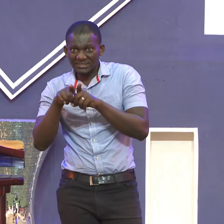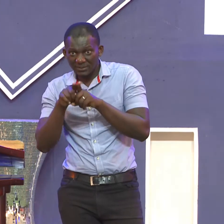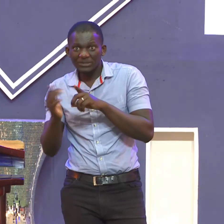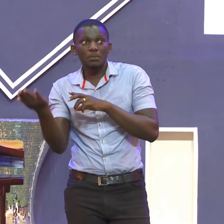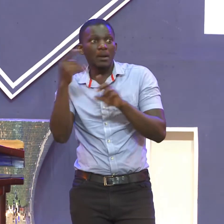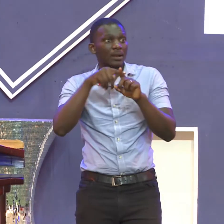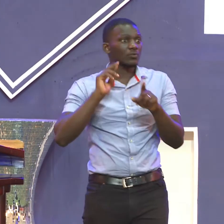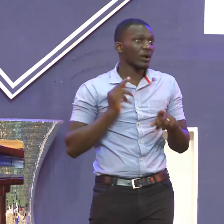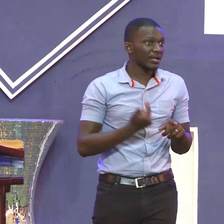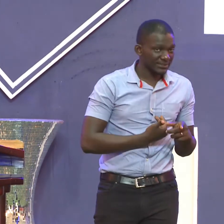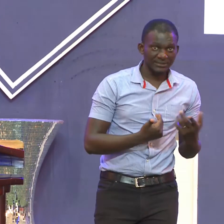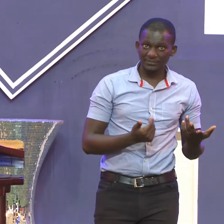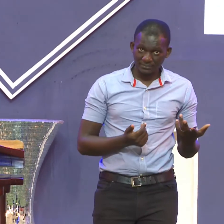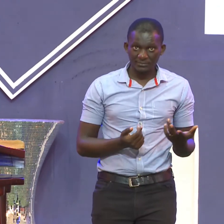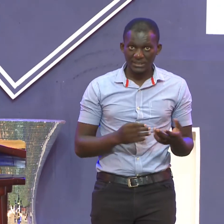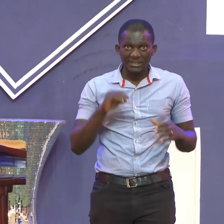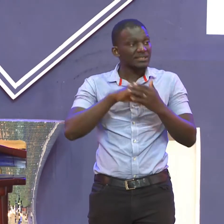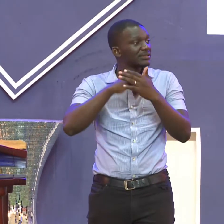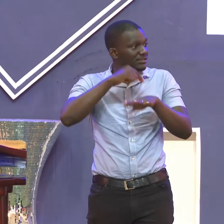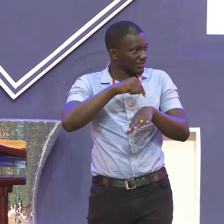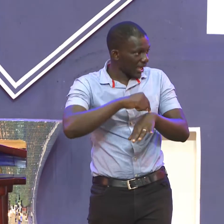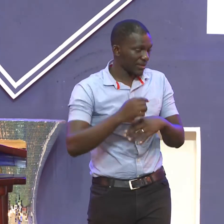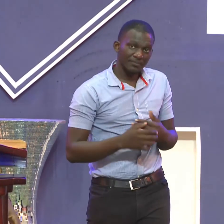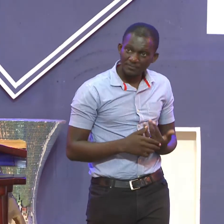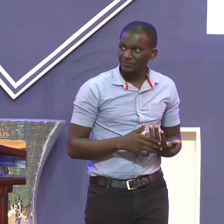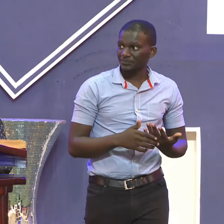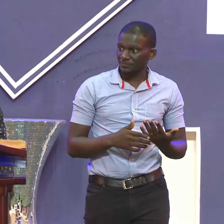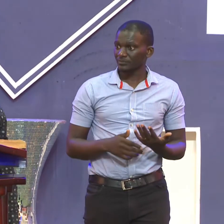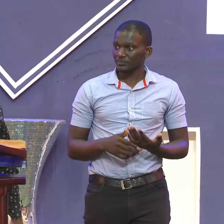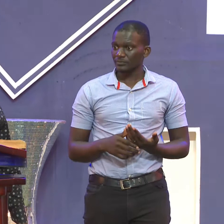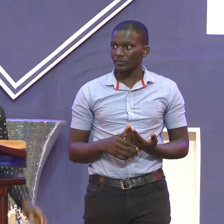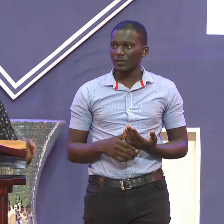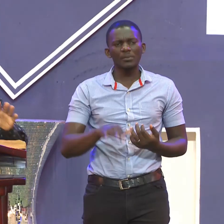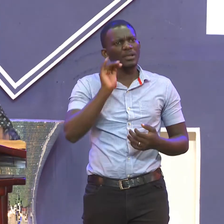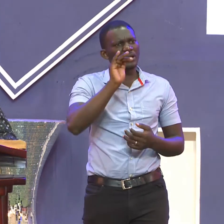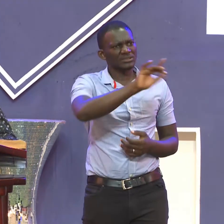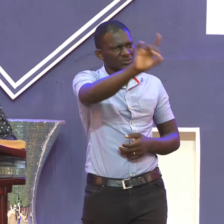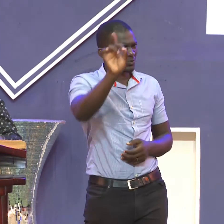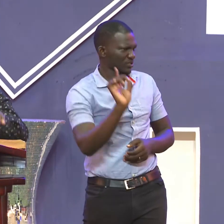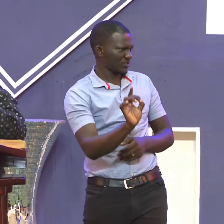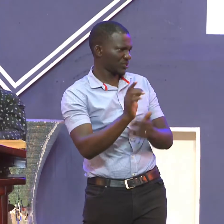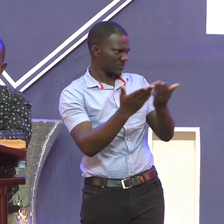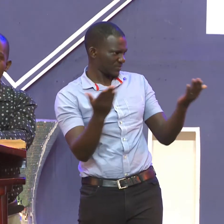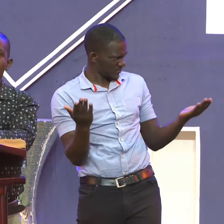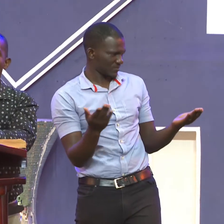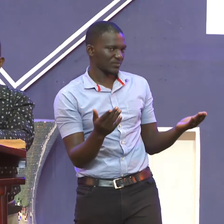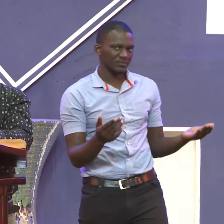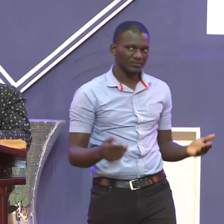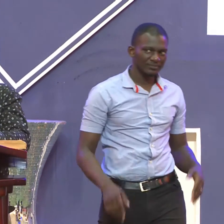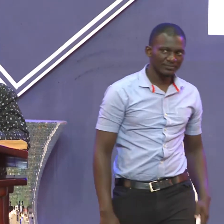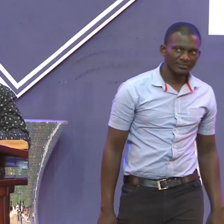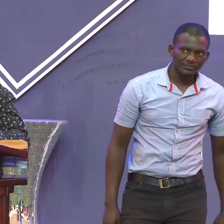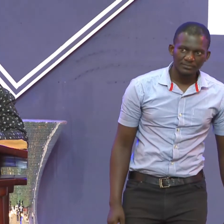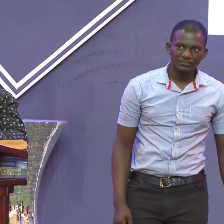this same voice has come back to us in such a time as this. So okay, let me ask you